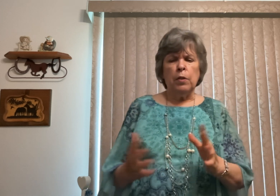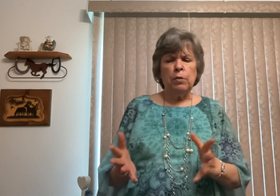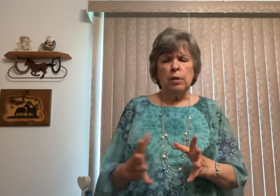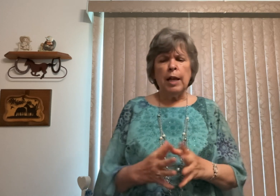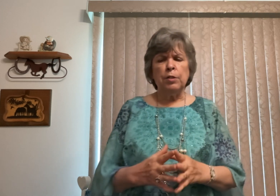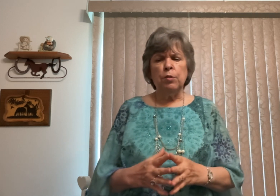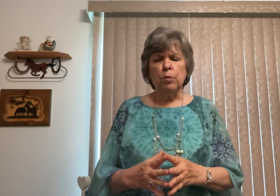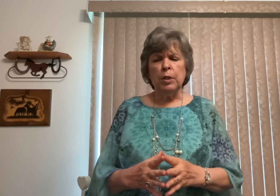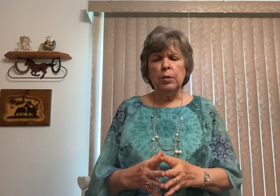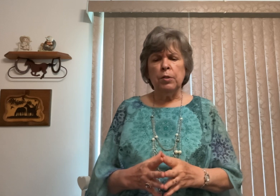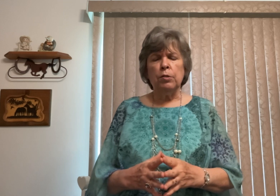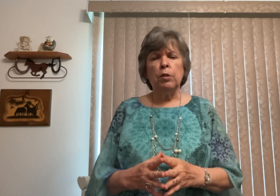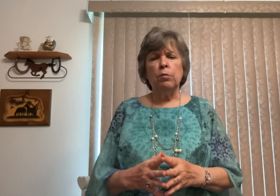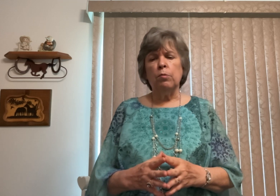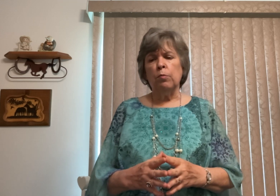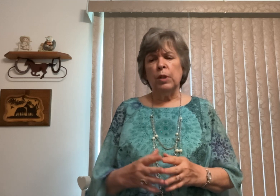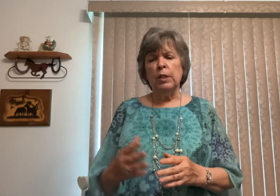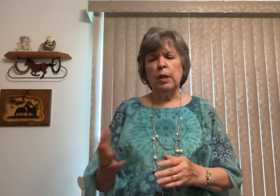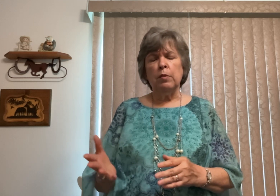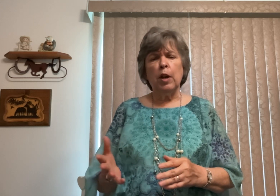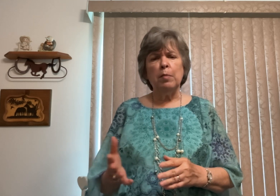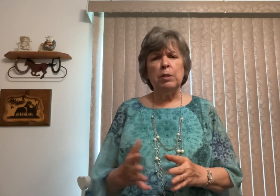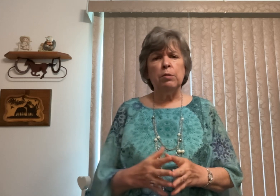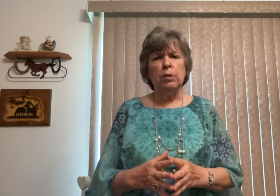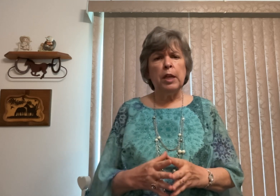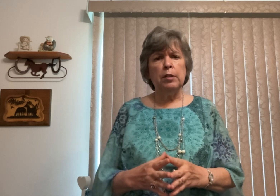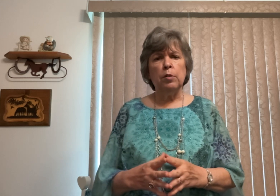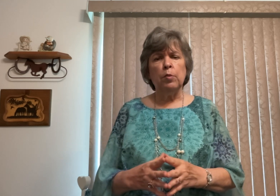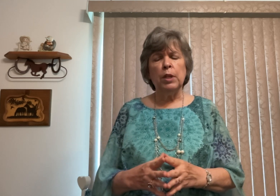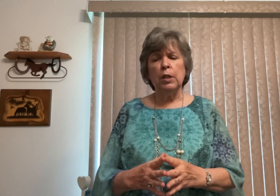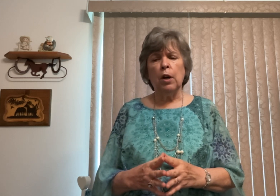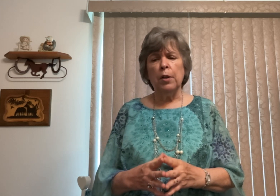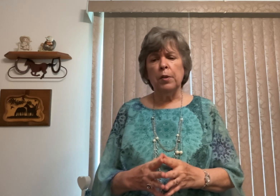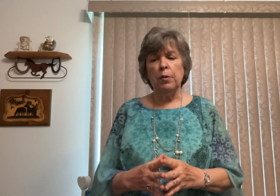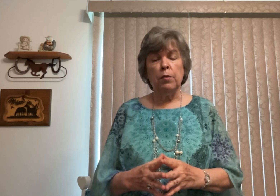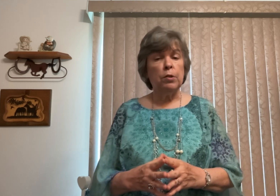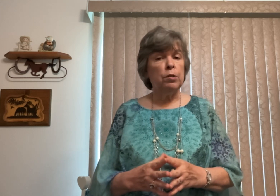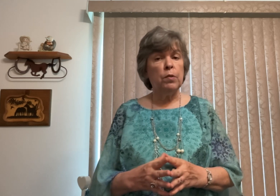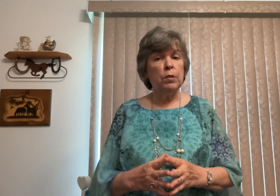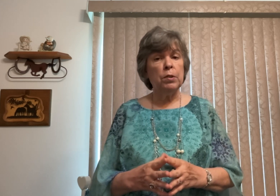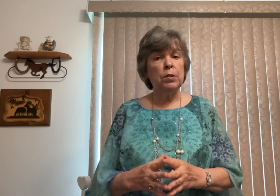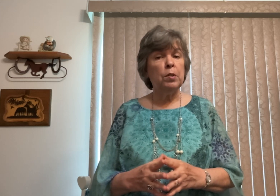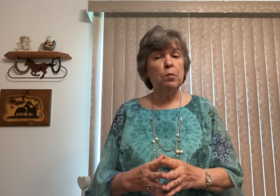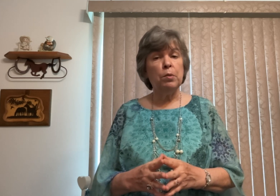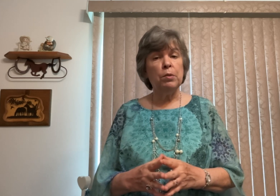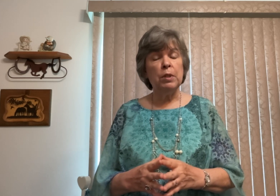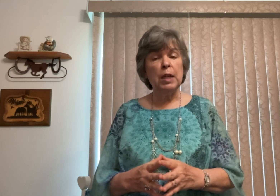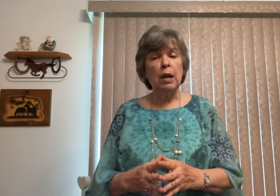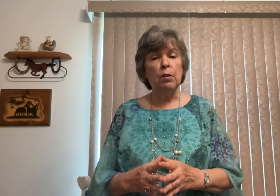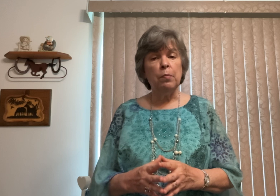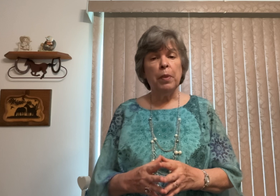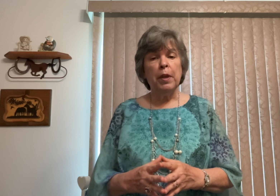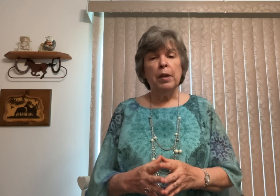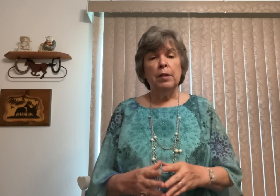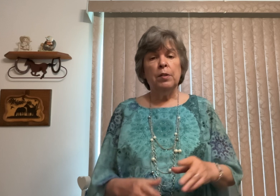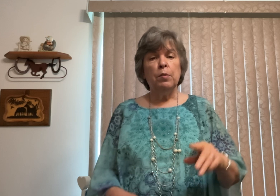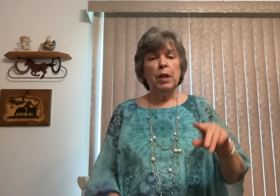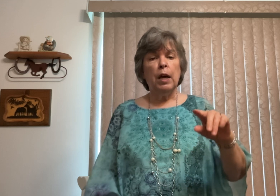those last two were easier, so we didn't have time to do the days of the week on the first two verses, so we'll do it now. So we have,